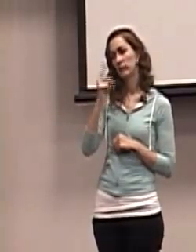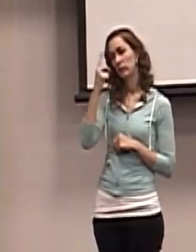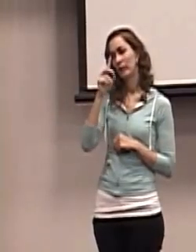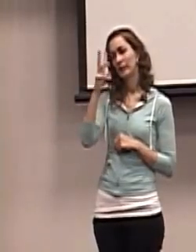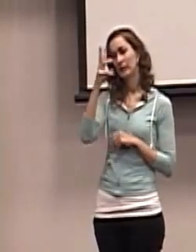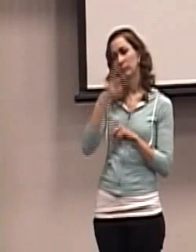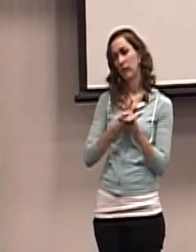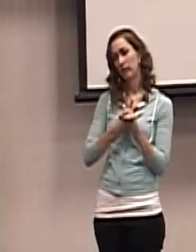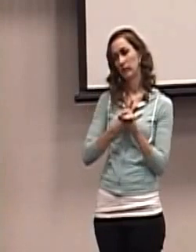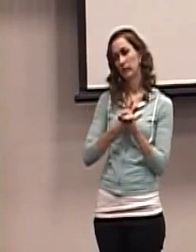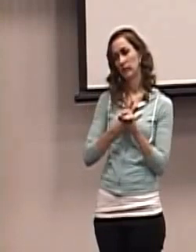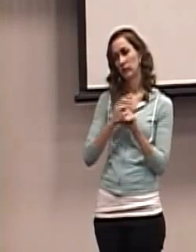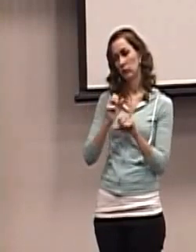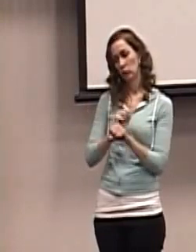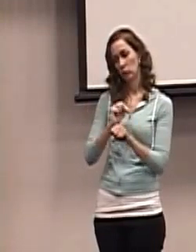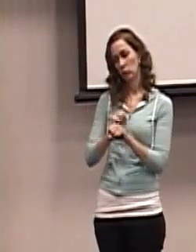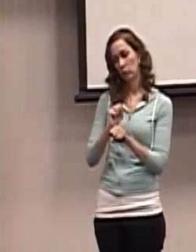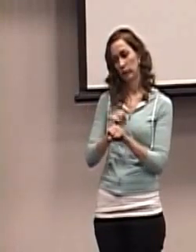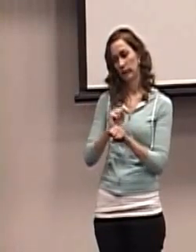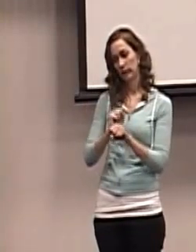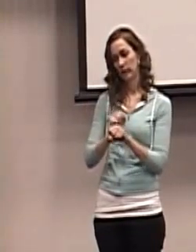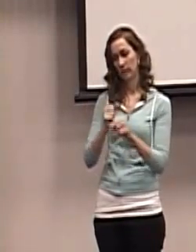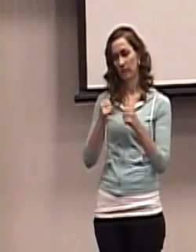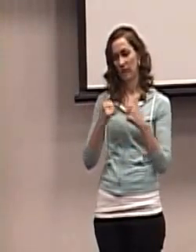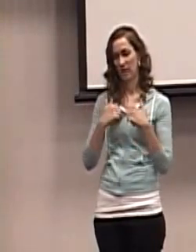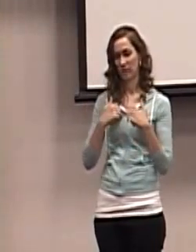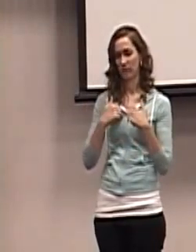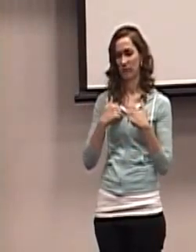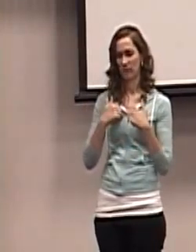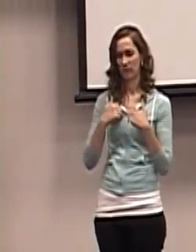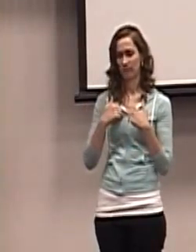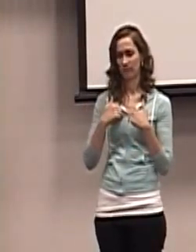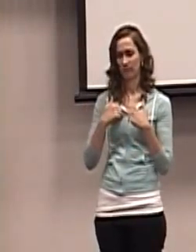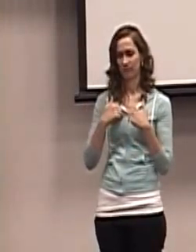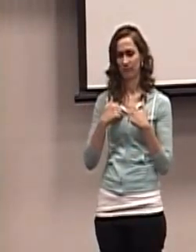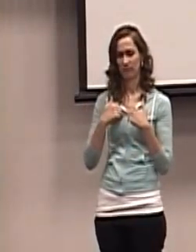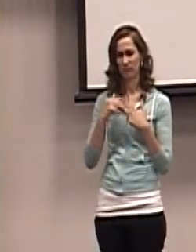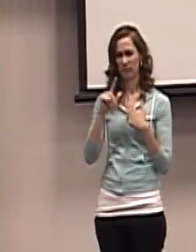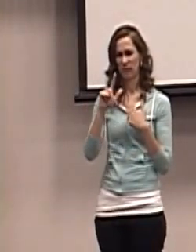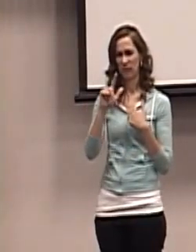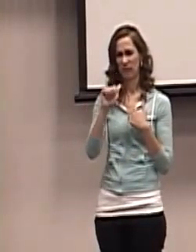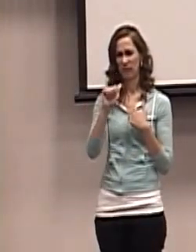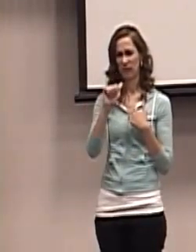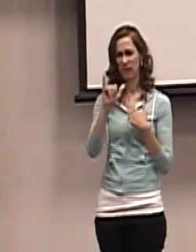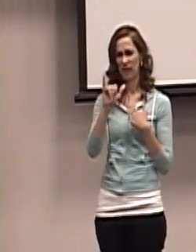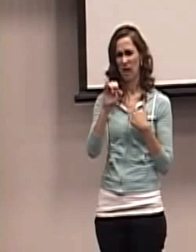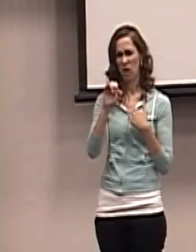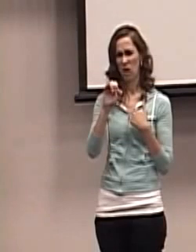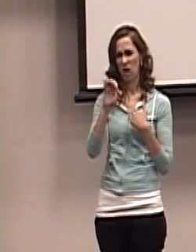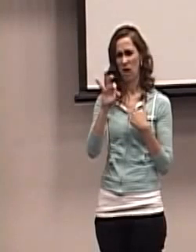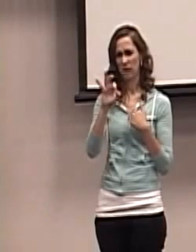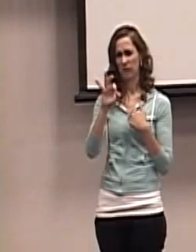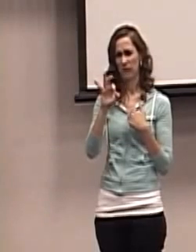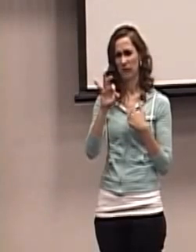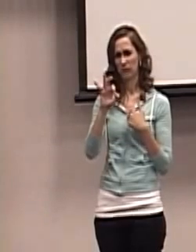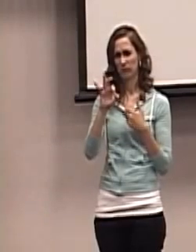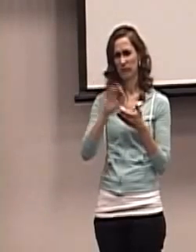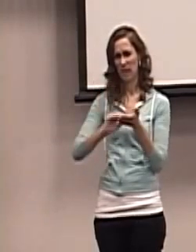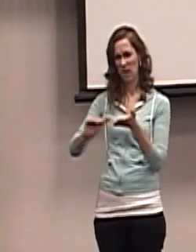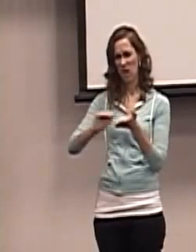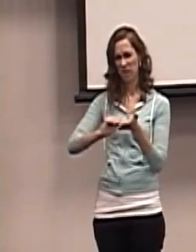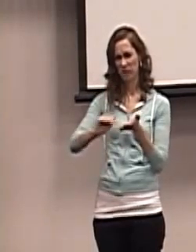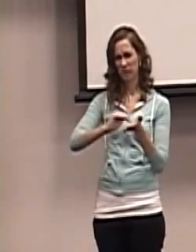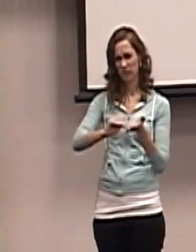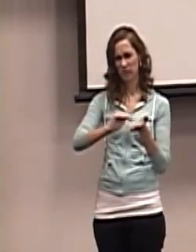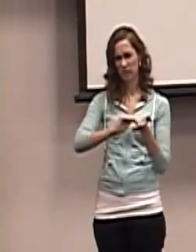months, and there was a massive layoff of engineers at the refinery. I